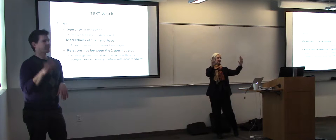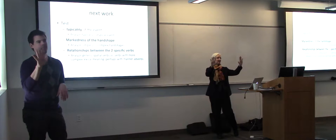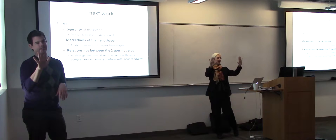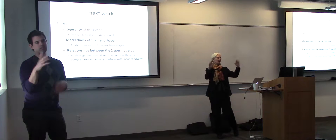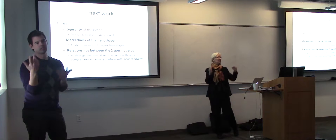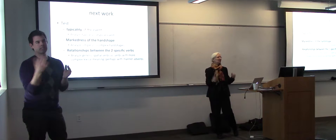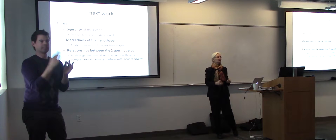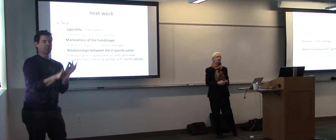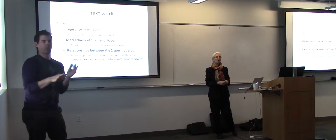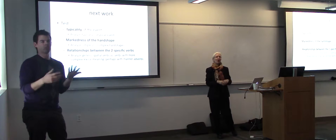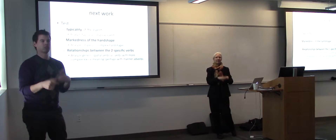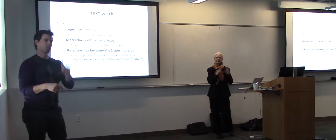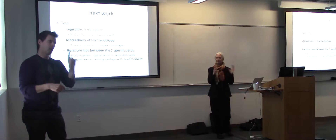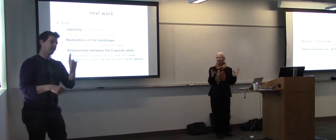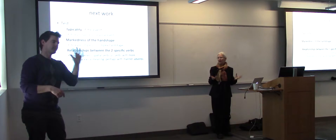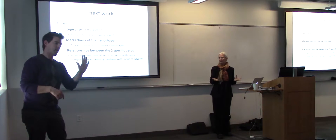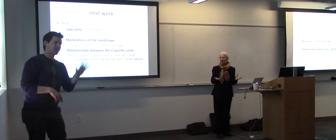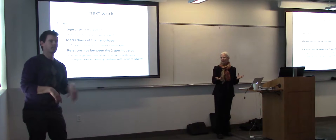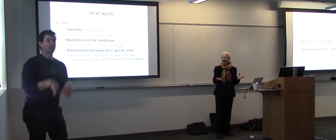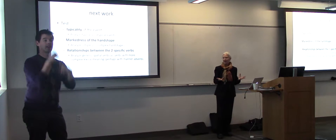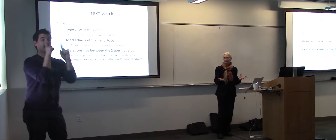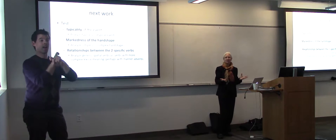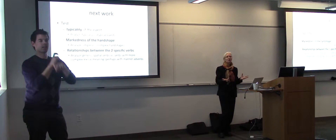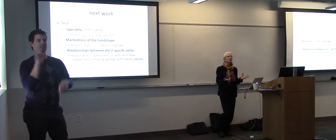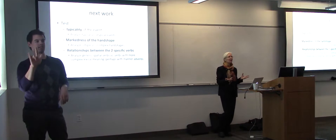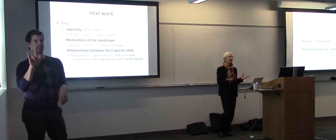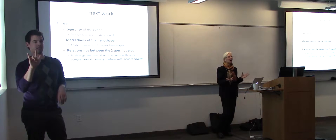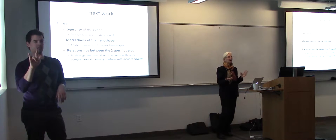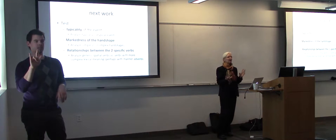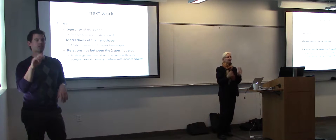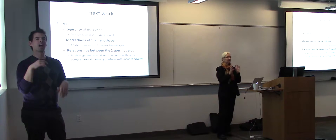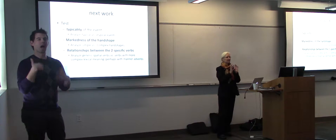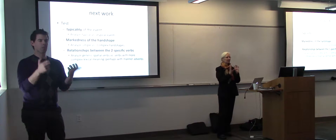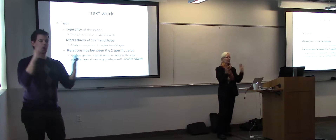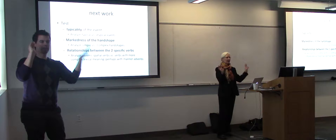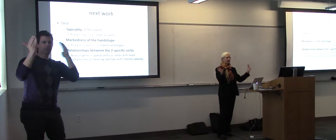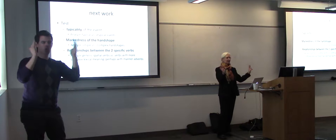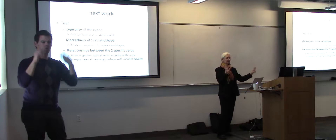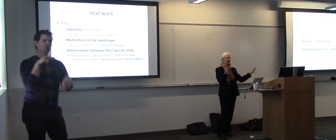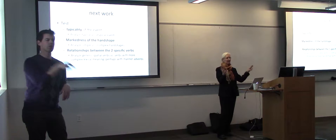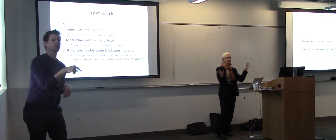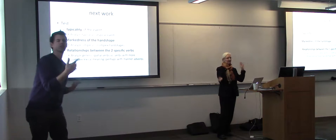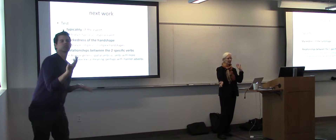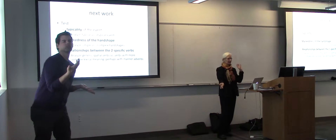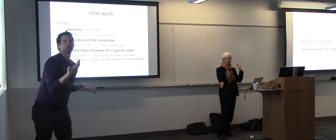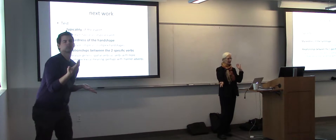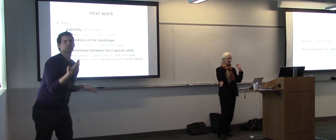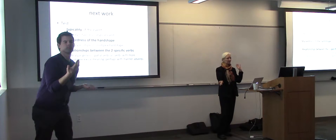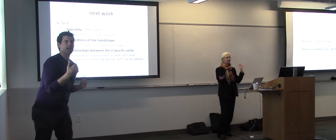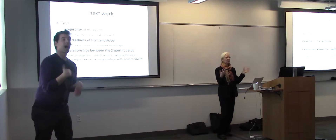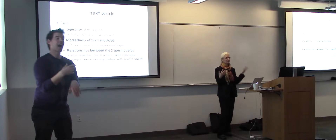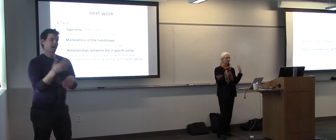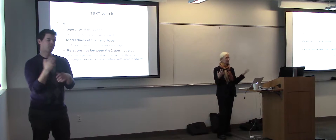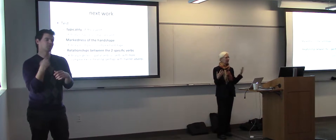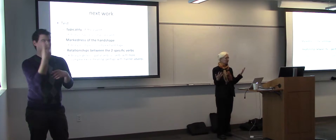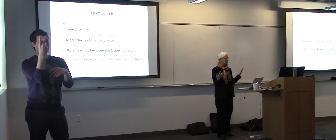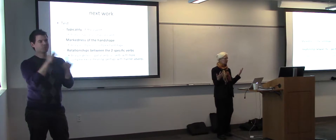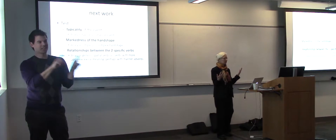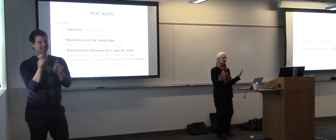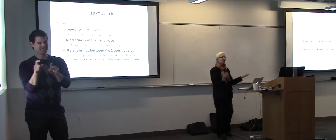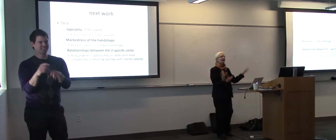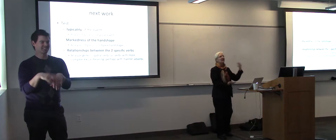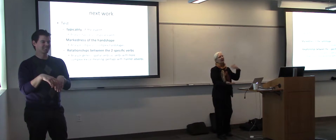5. So I'm going to devise a task where I separate typicality and atypicality in terms of